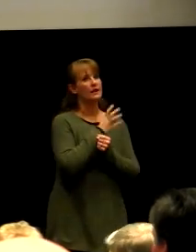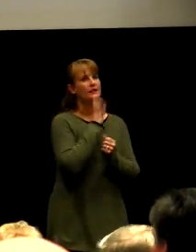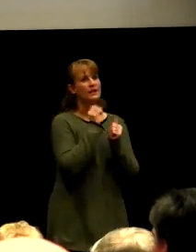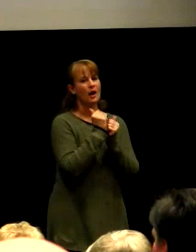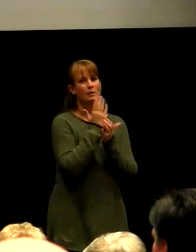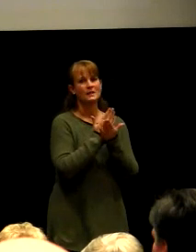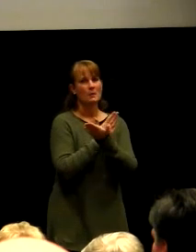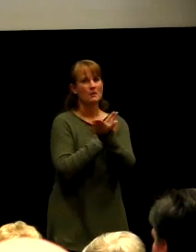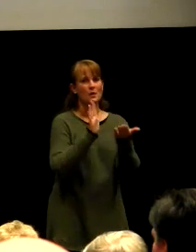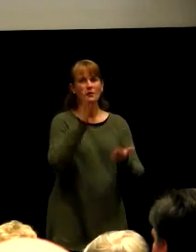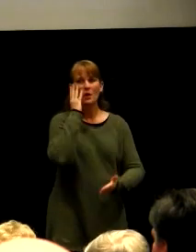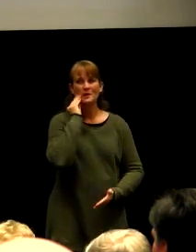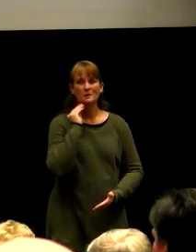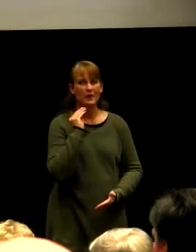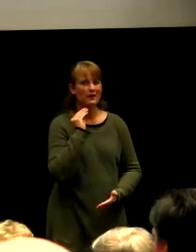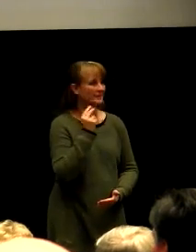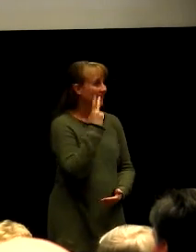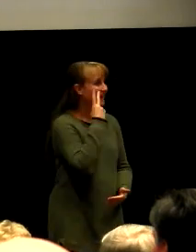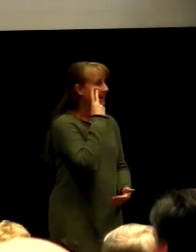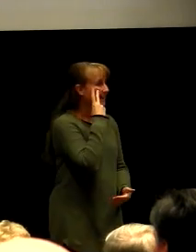some of you about that experience.